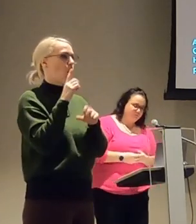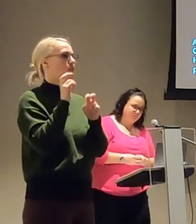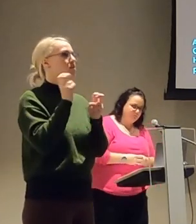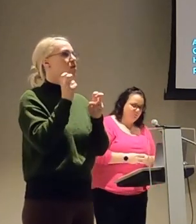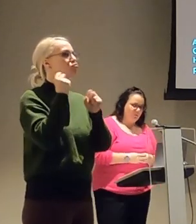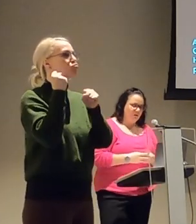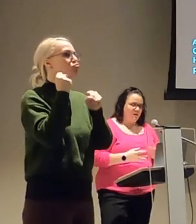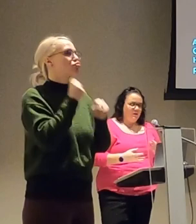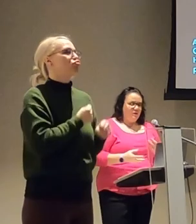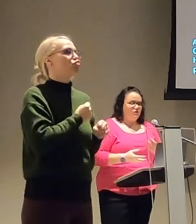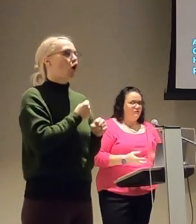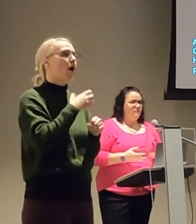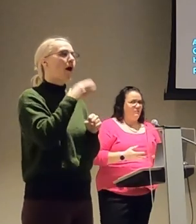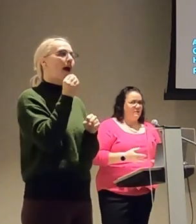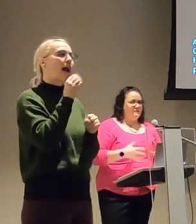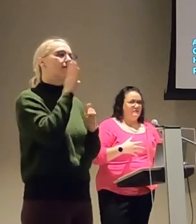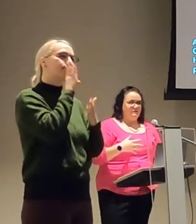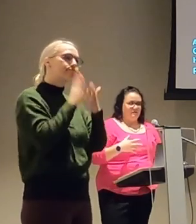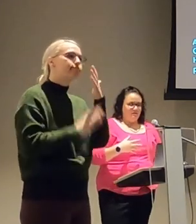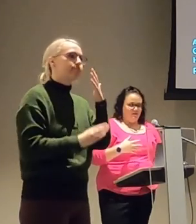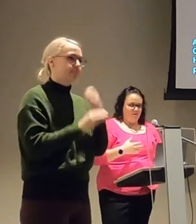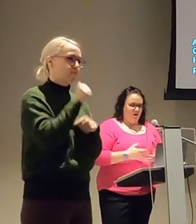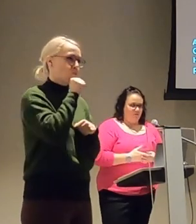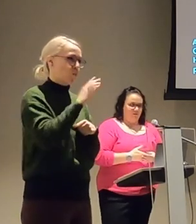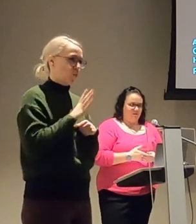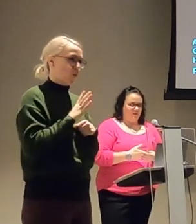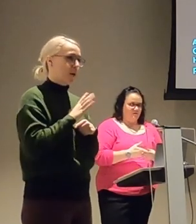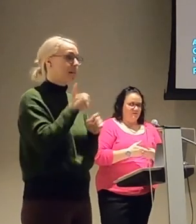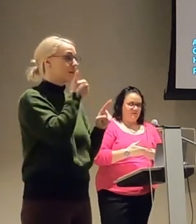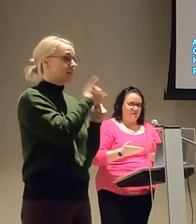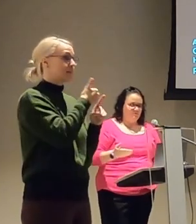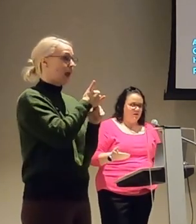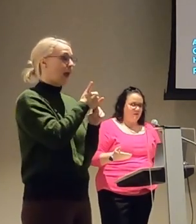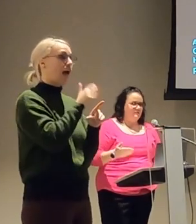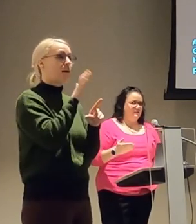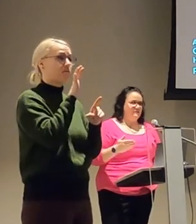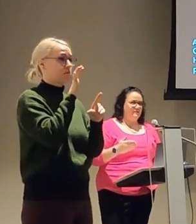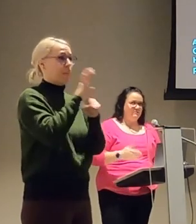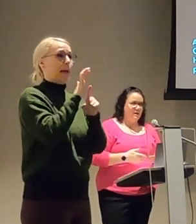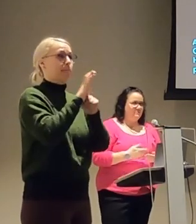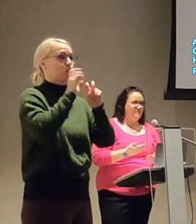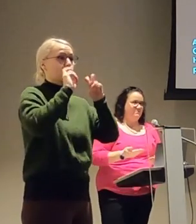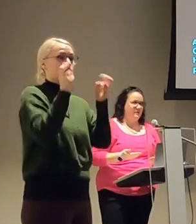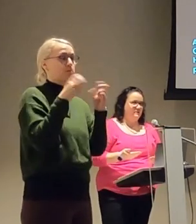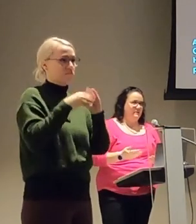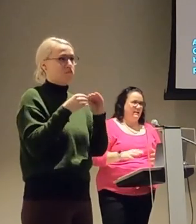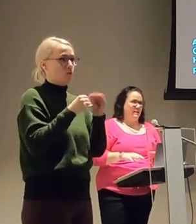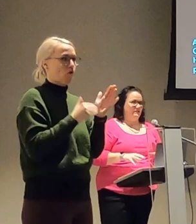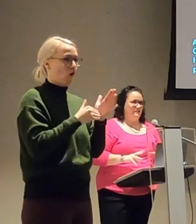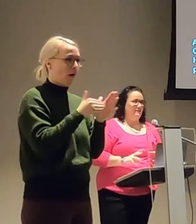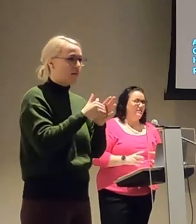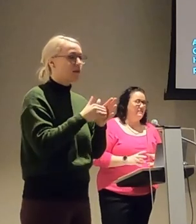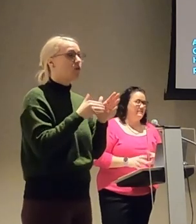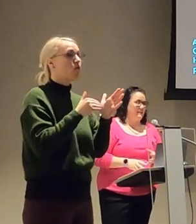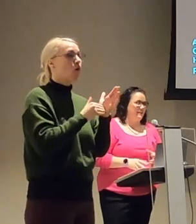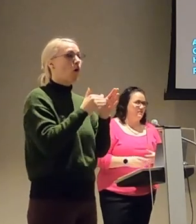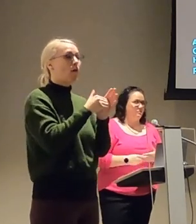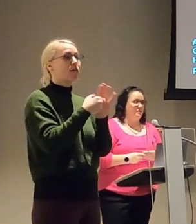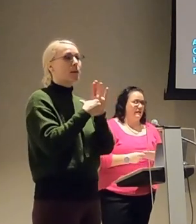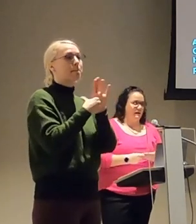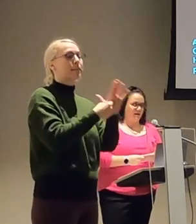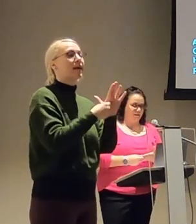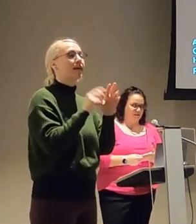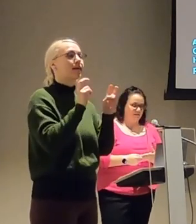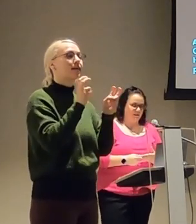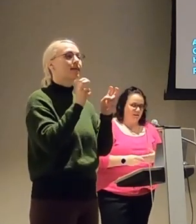woman. Judith was a popular subject, sometimes depicted as even a saint